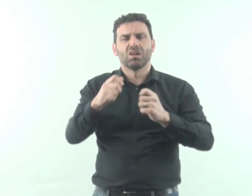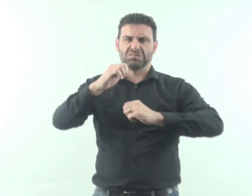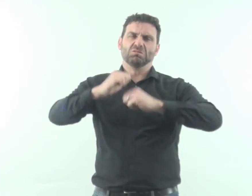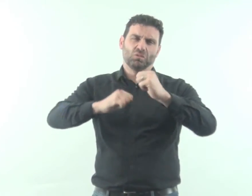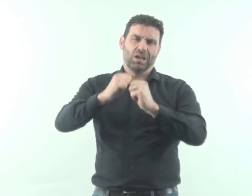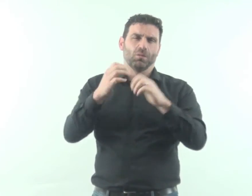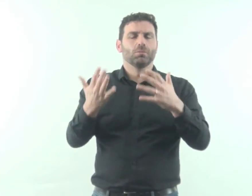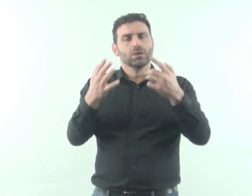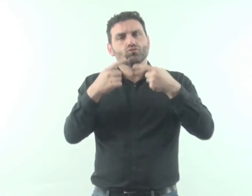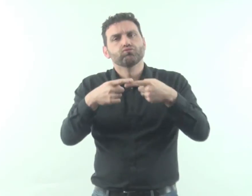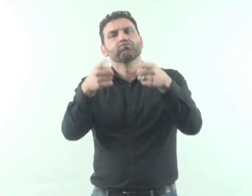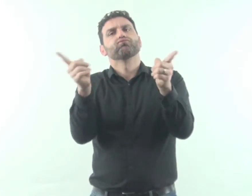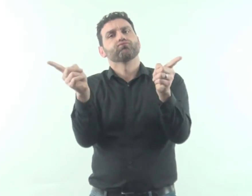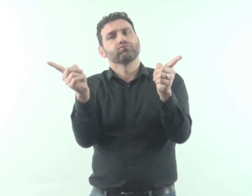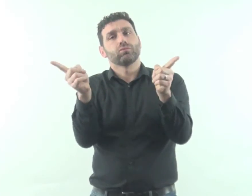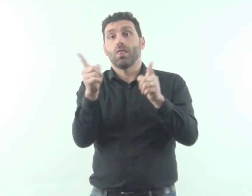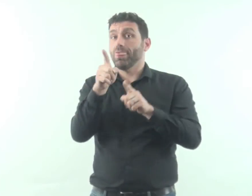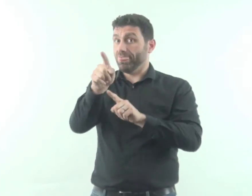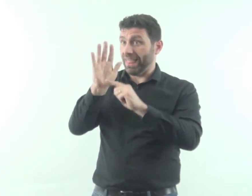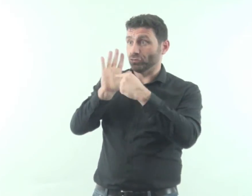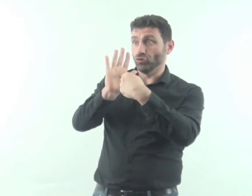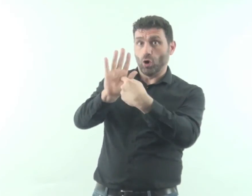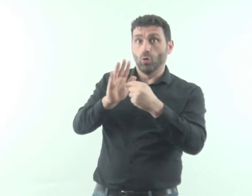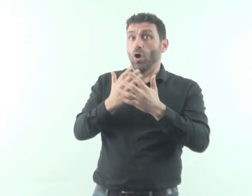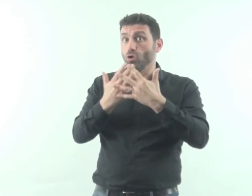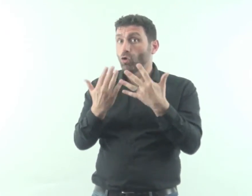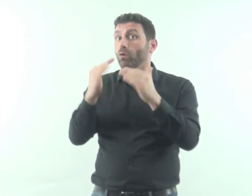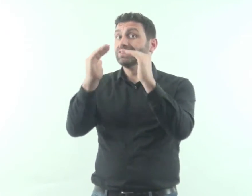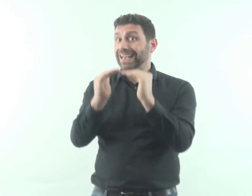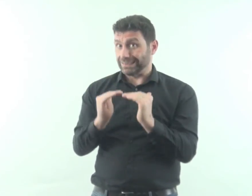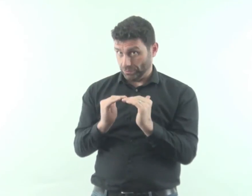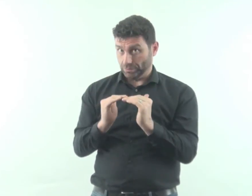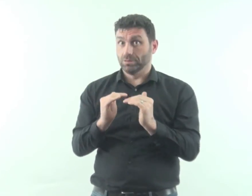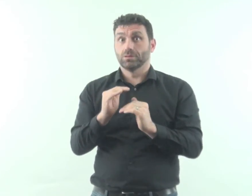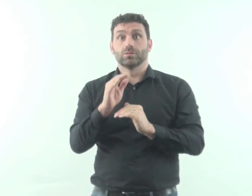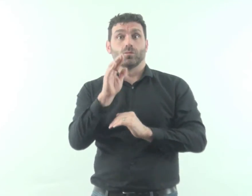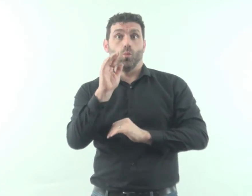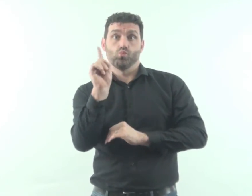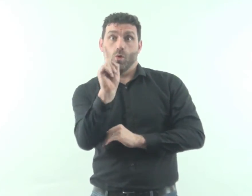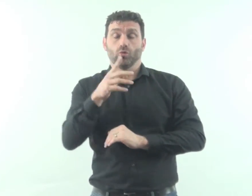which talks about the national framework, and the details of that were being announced. And included